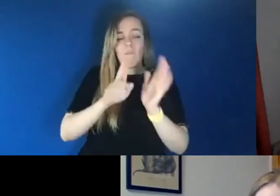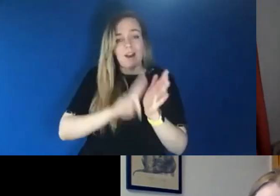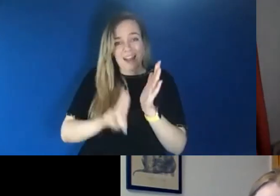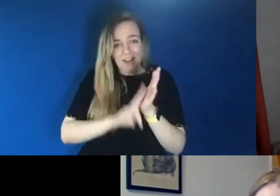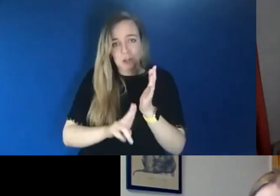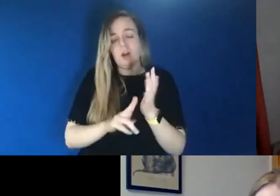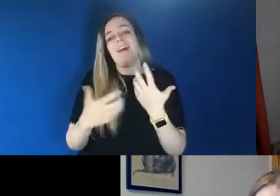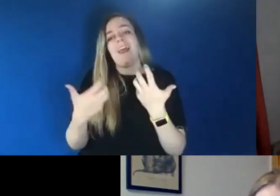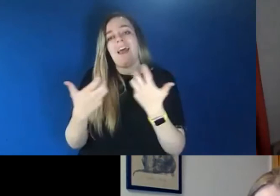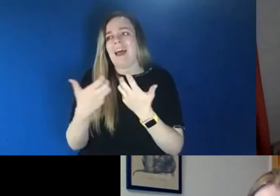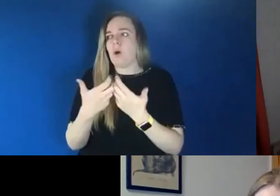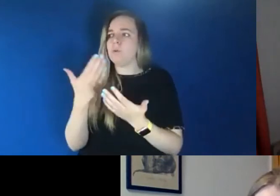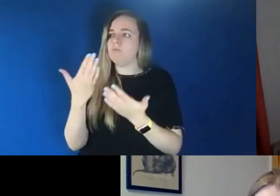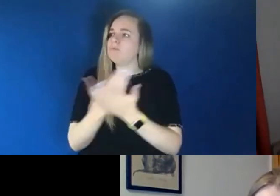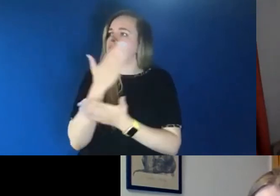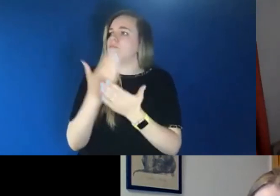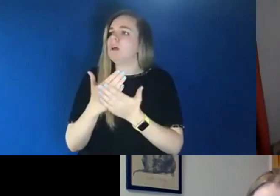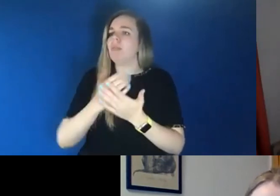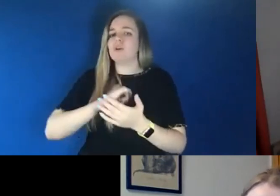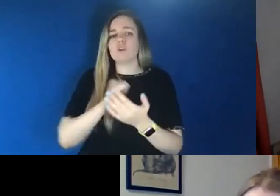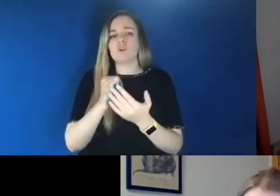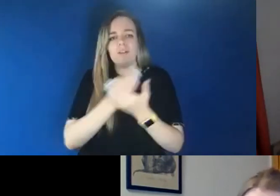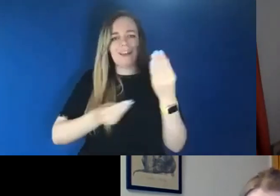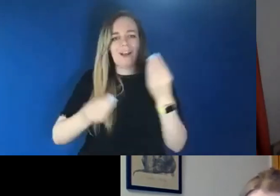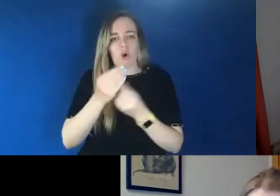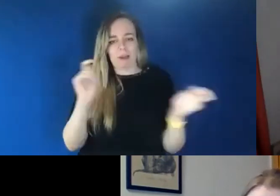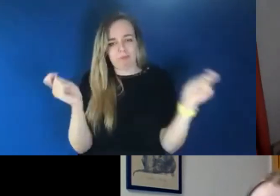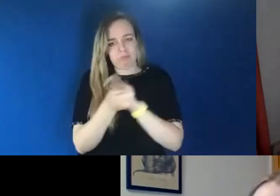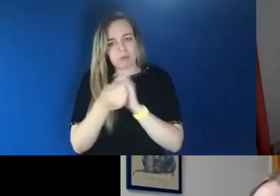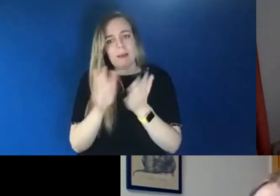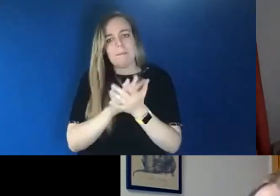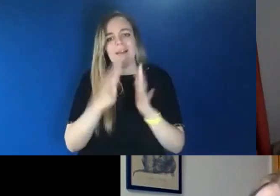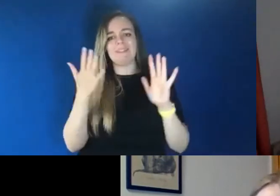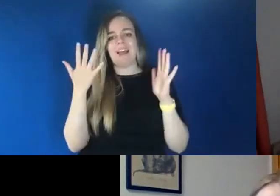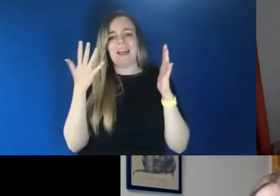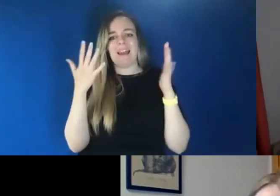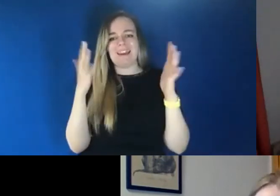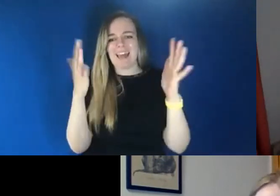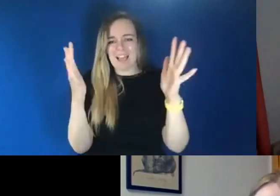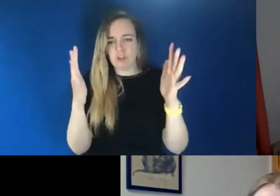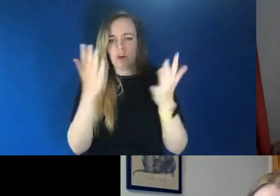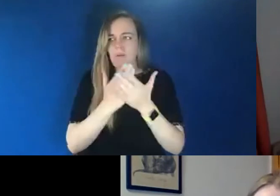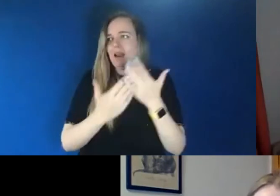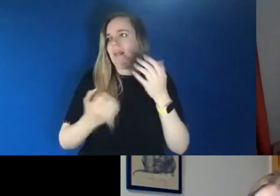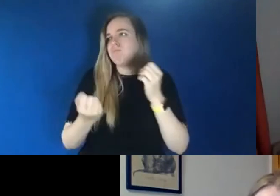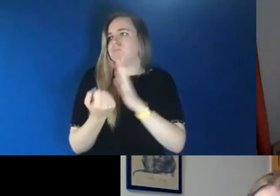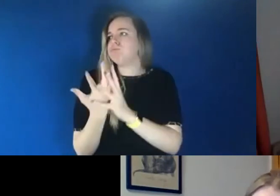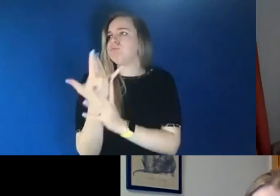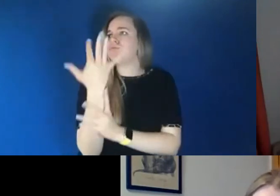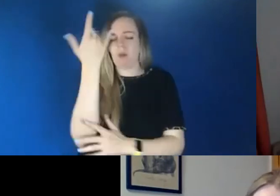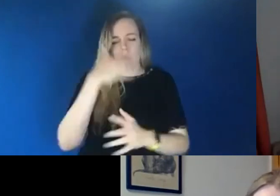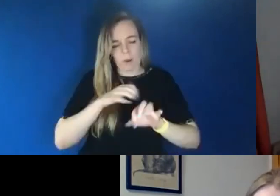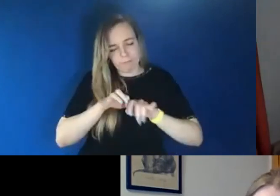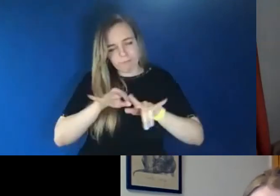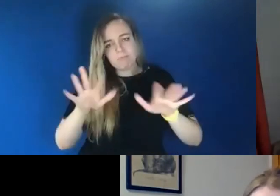would you ensure that Scotland's economy is transformed so that nature's kind of really thriving, nature's at the heart of it, we're giving back to nature